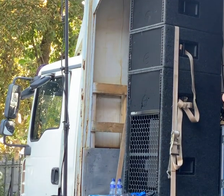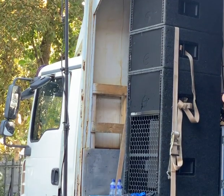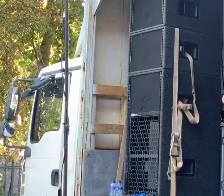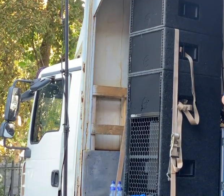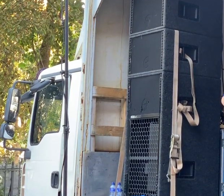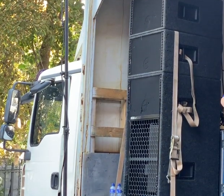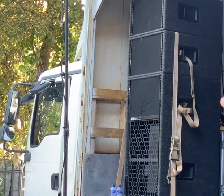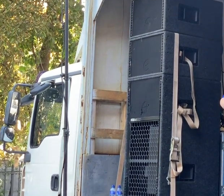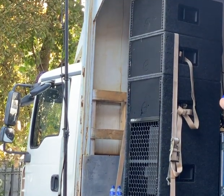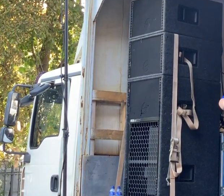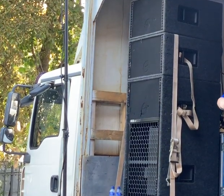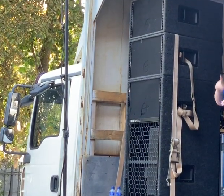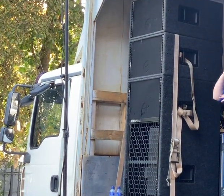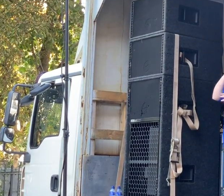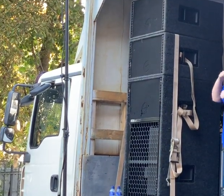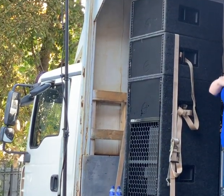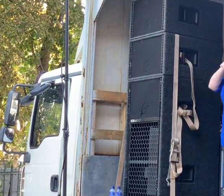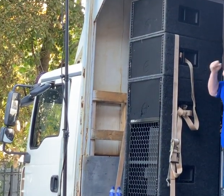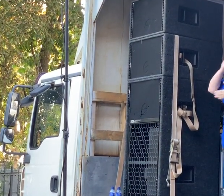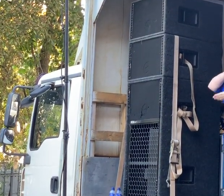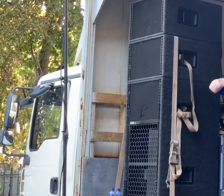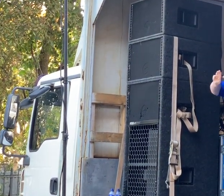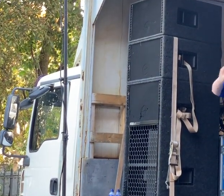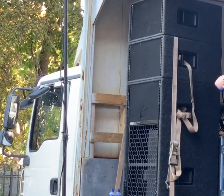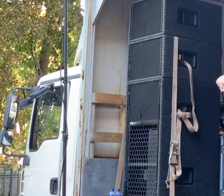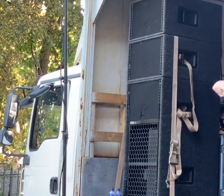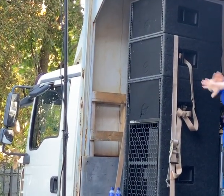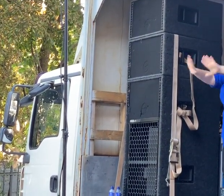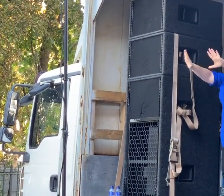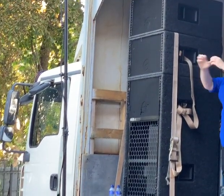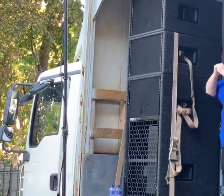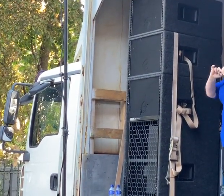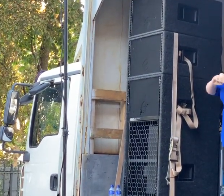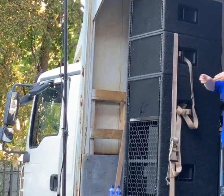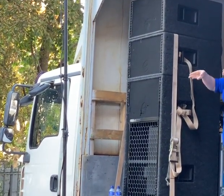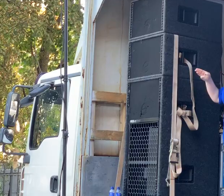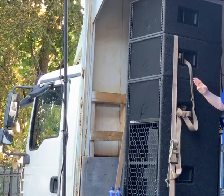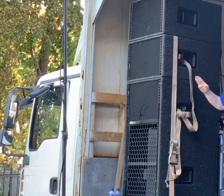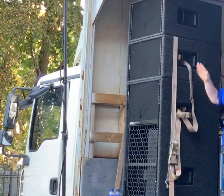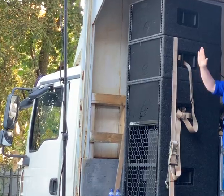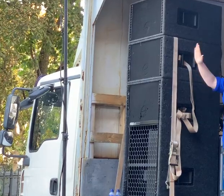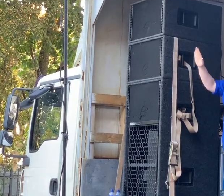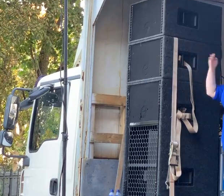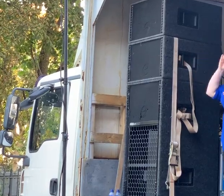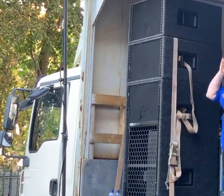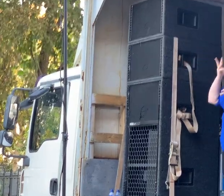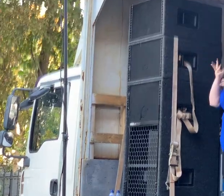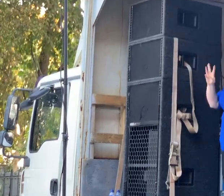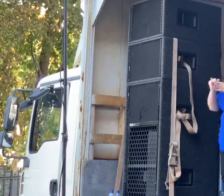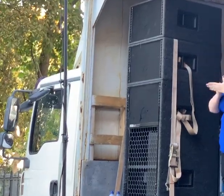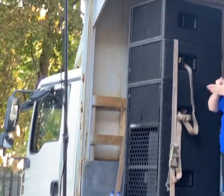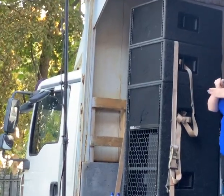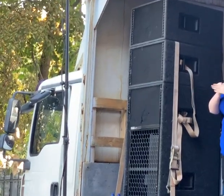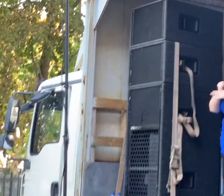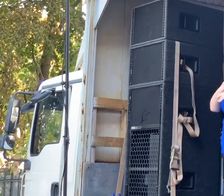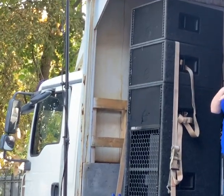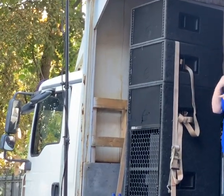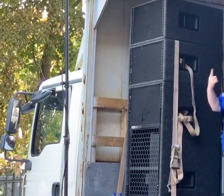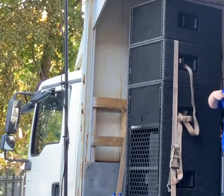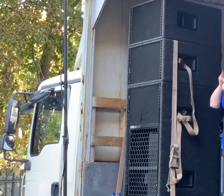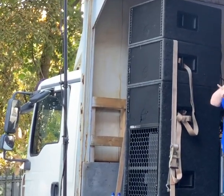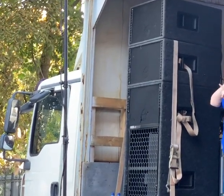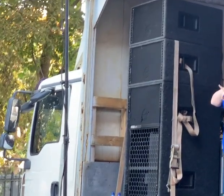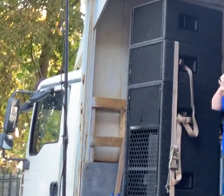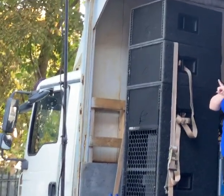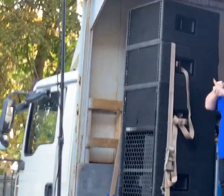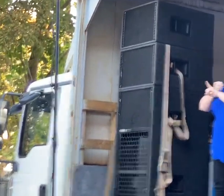And with that, you gave a very strong message to everyone in power that Ireland won't wait. We will always mobilise from now on.